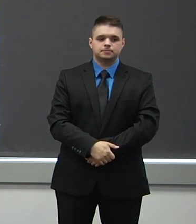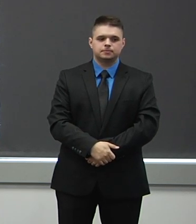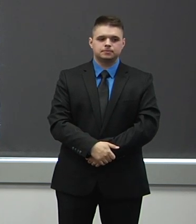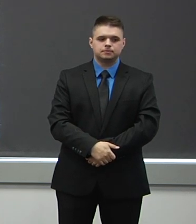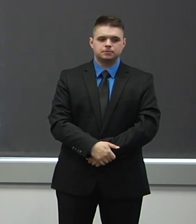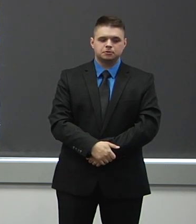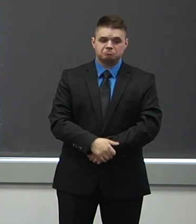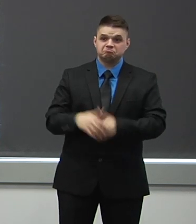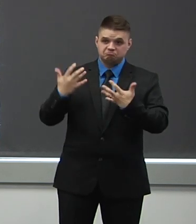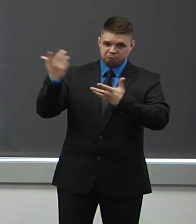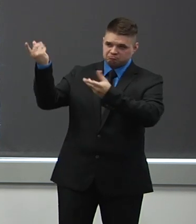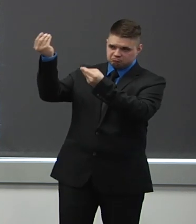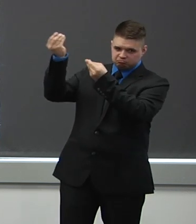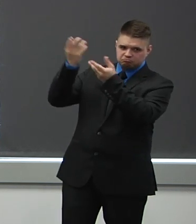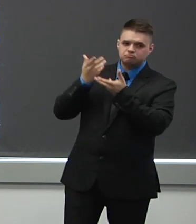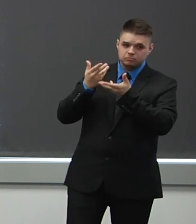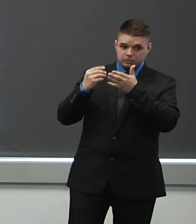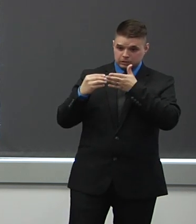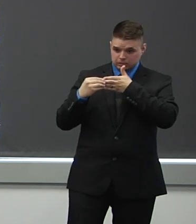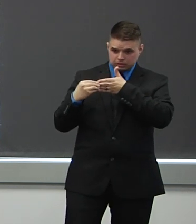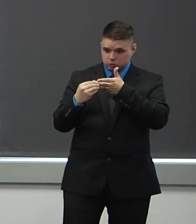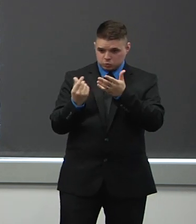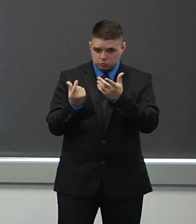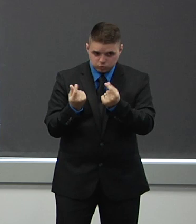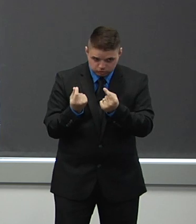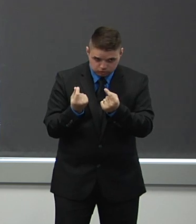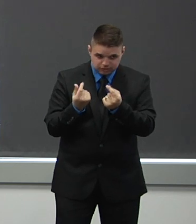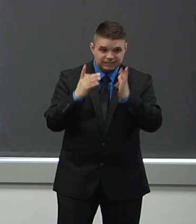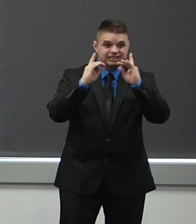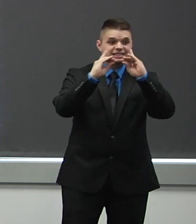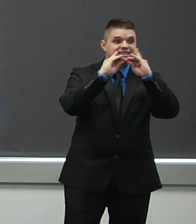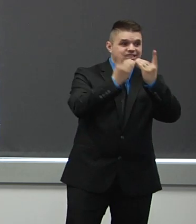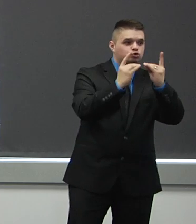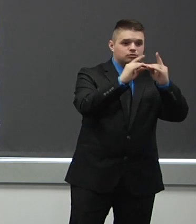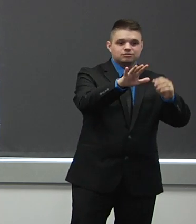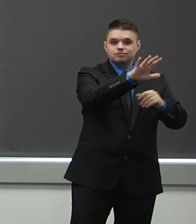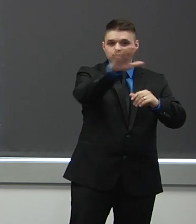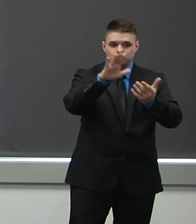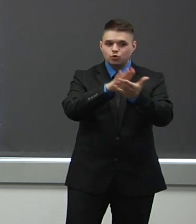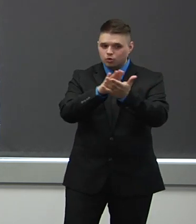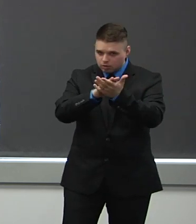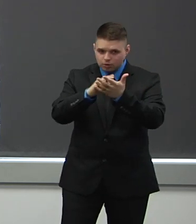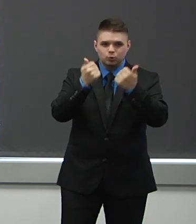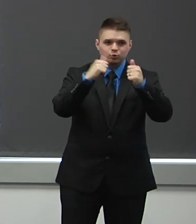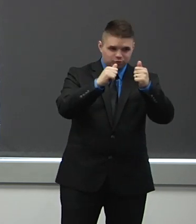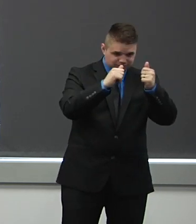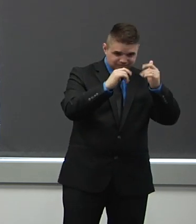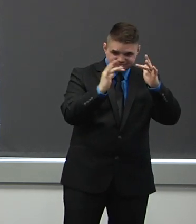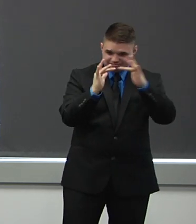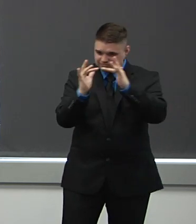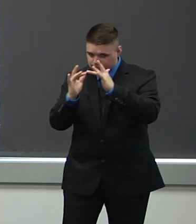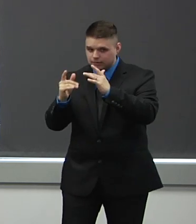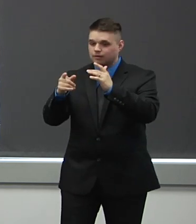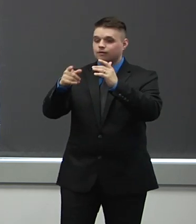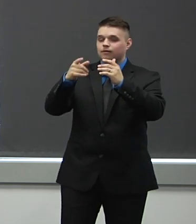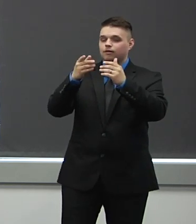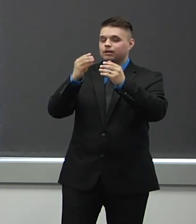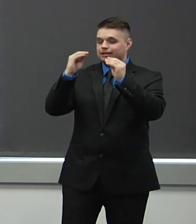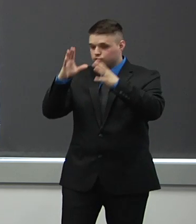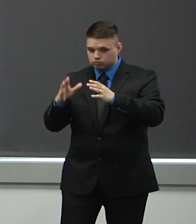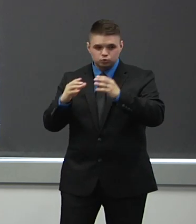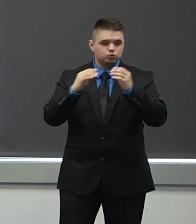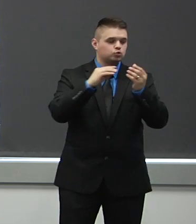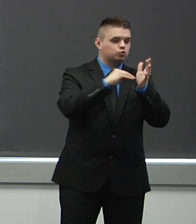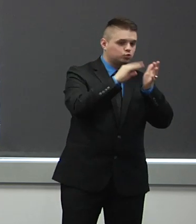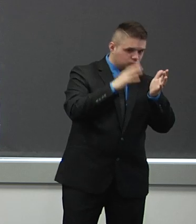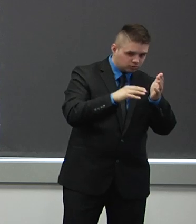The districts are working hard both at the same time they're trying to reach students and provide some materials to train teachers in a whole new way of